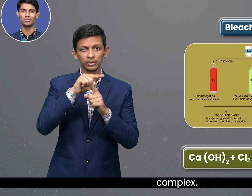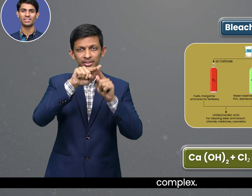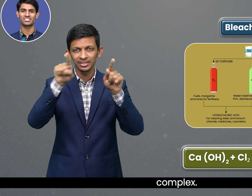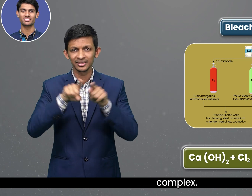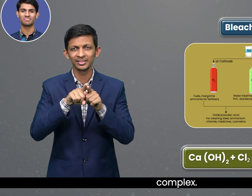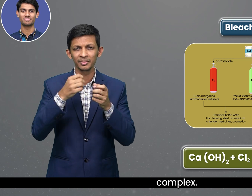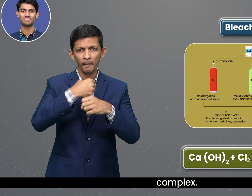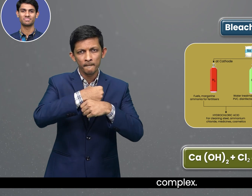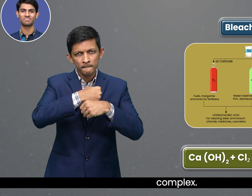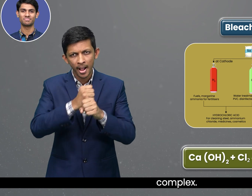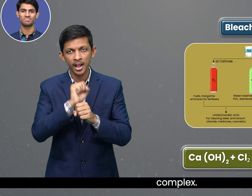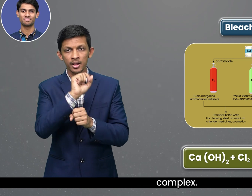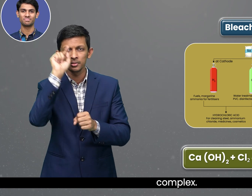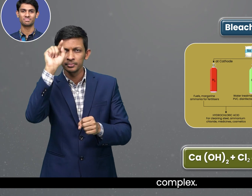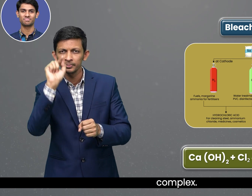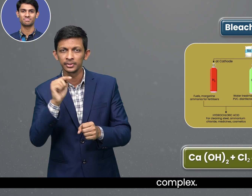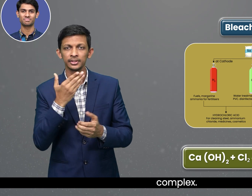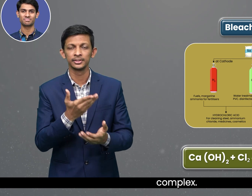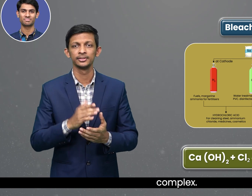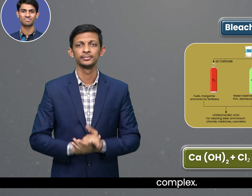quite complex.